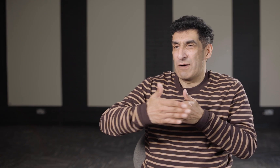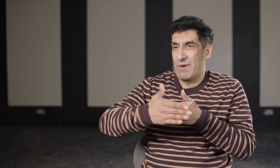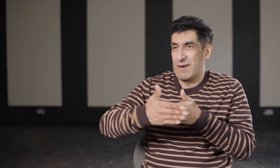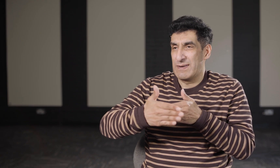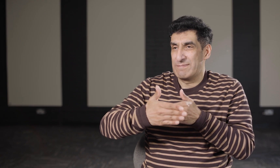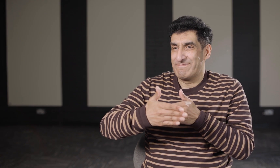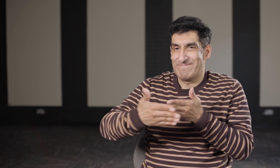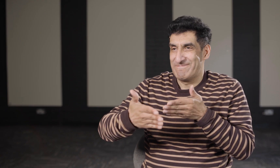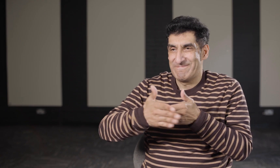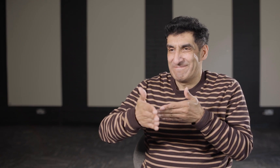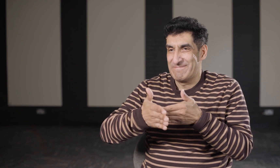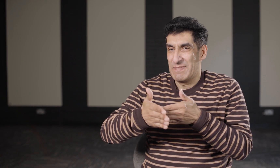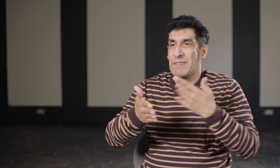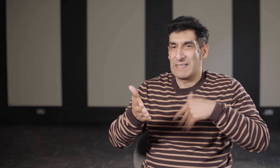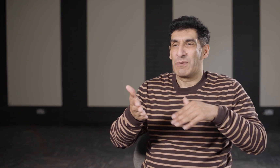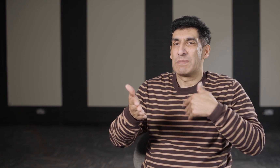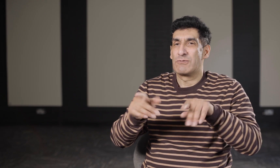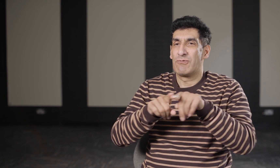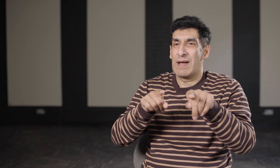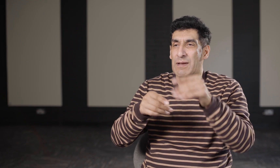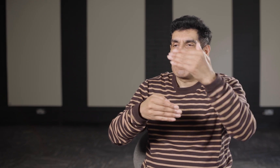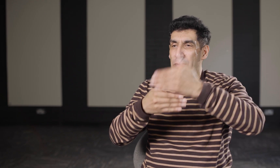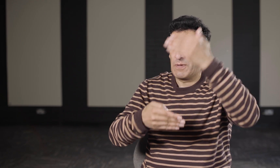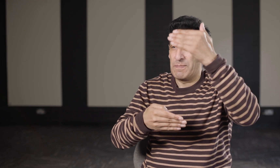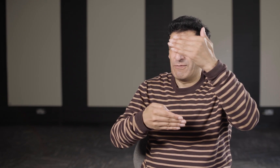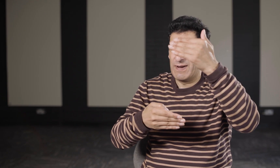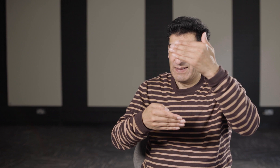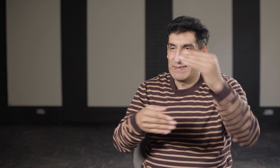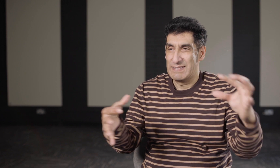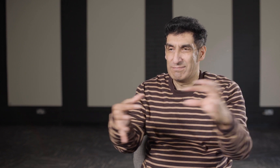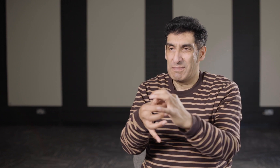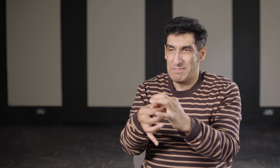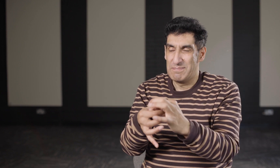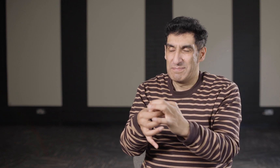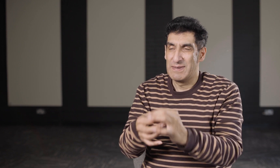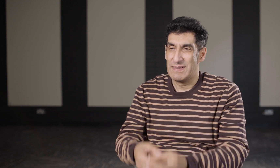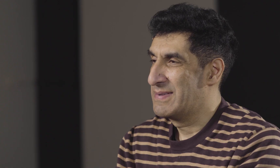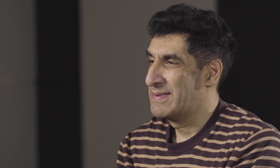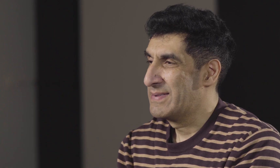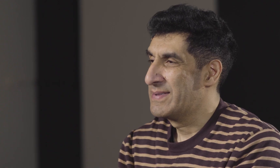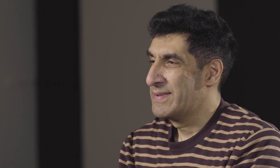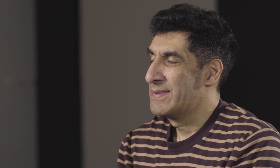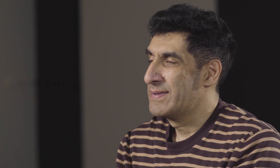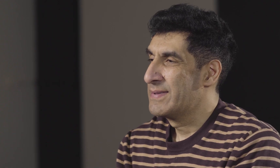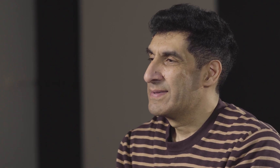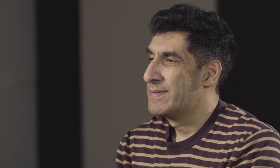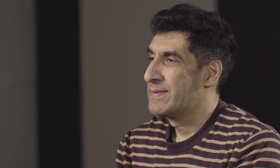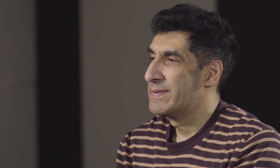barriers, to have an interaction between both worlds, we could say, the hearing and the deaf. So people feel that they